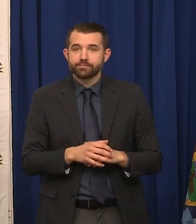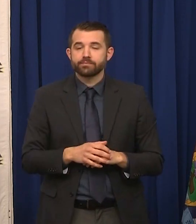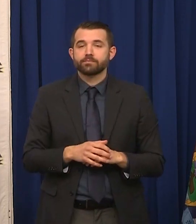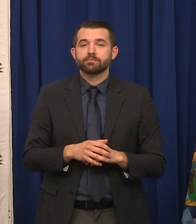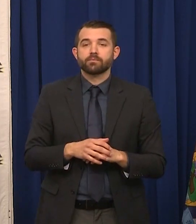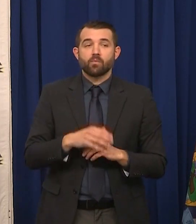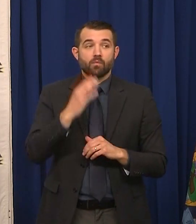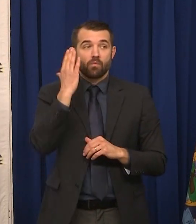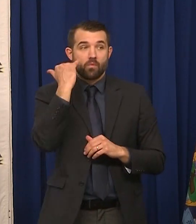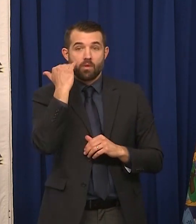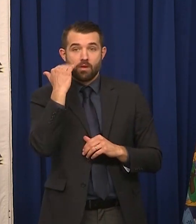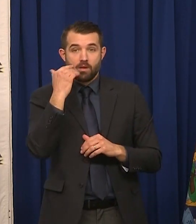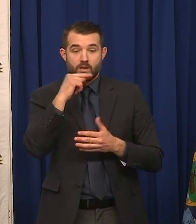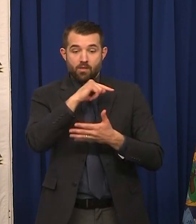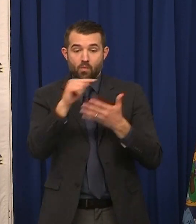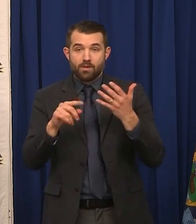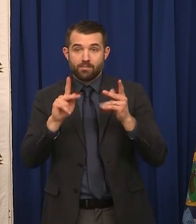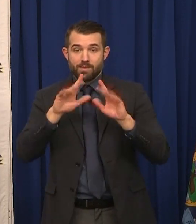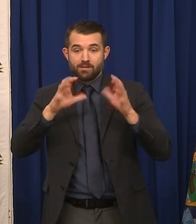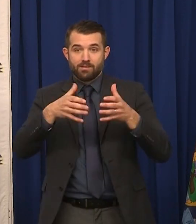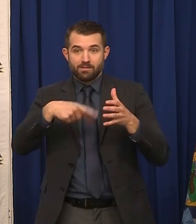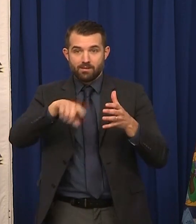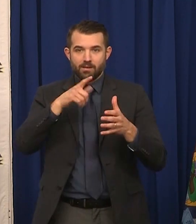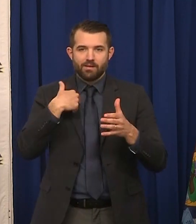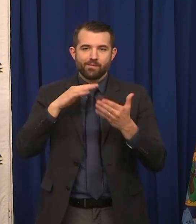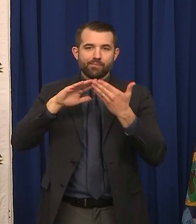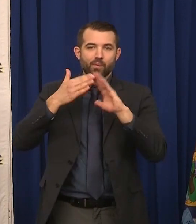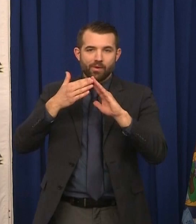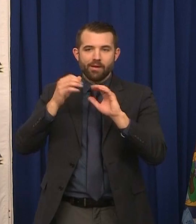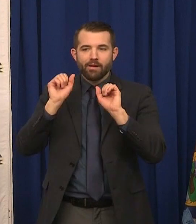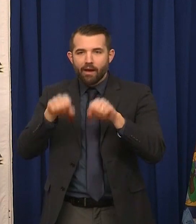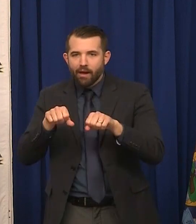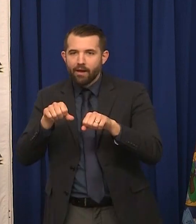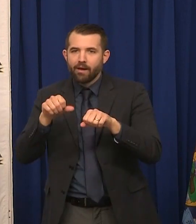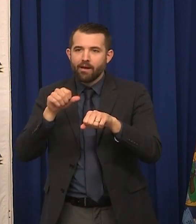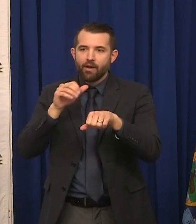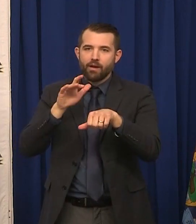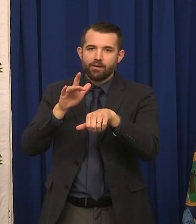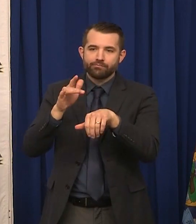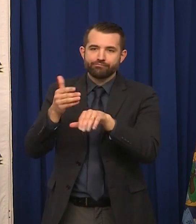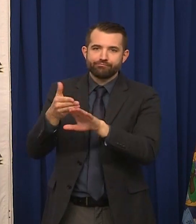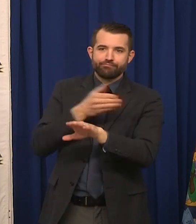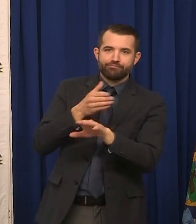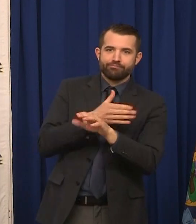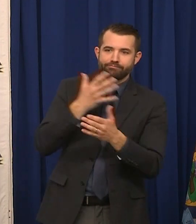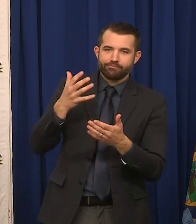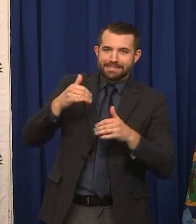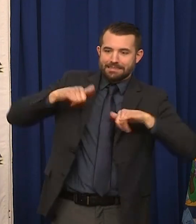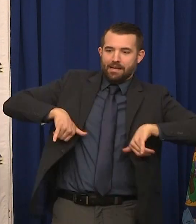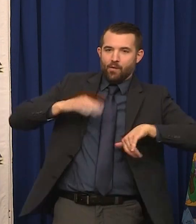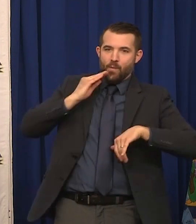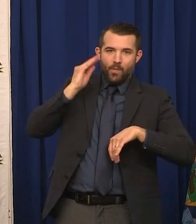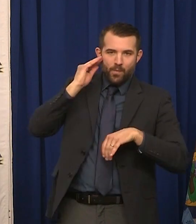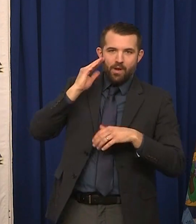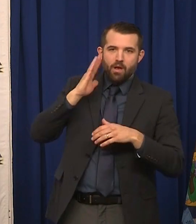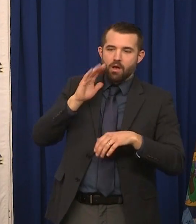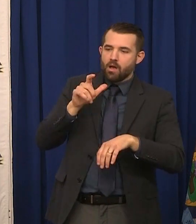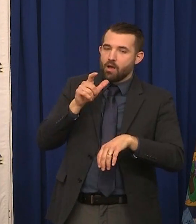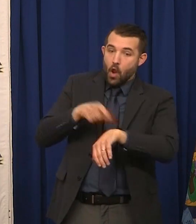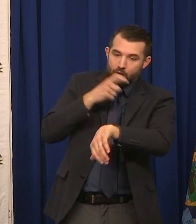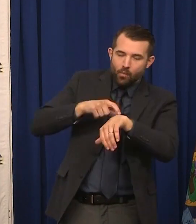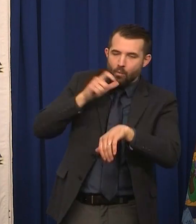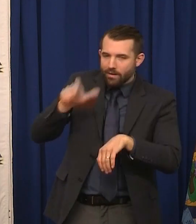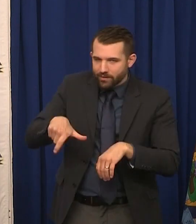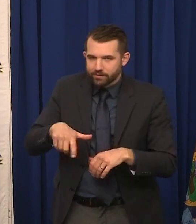can get back out into the community sooner and may not need to be at home as long. But I also would be remiss if I